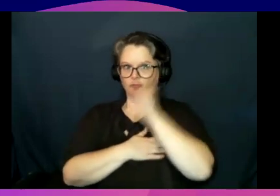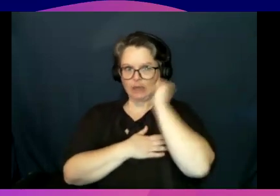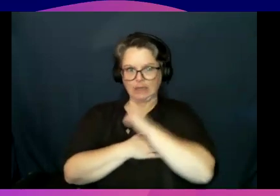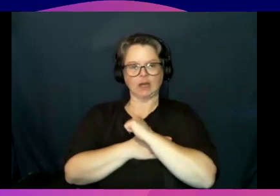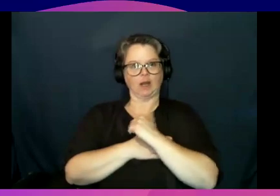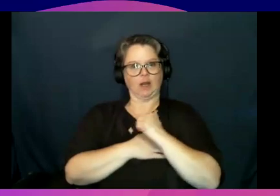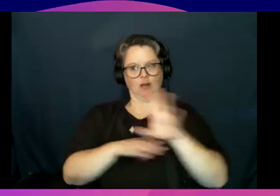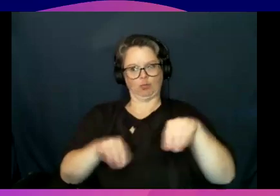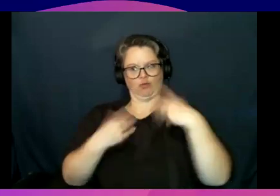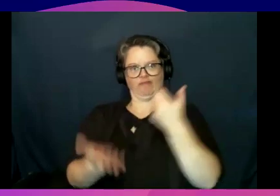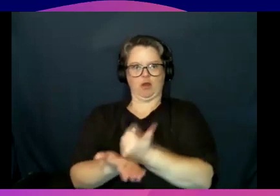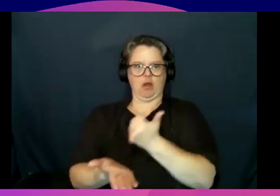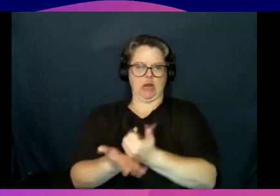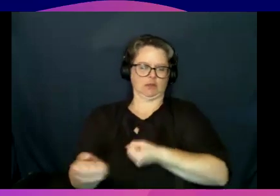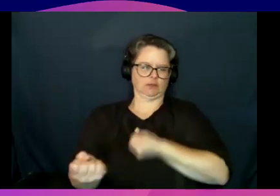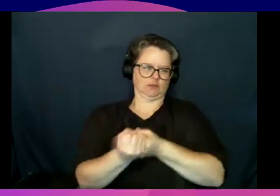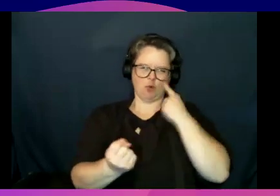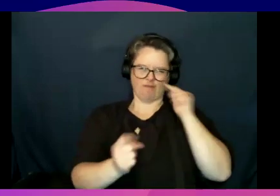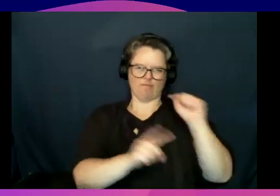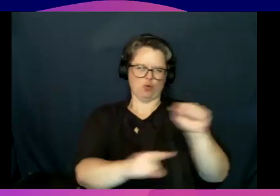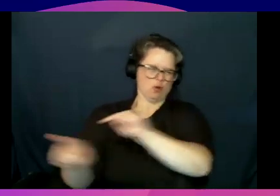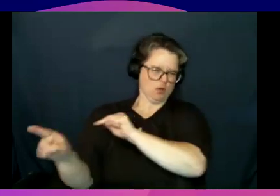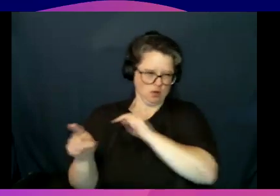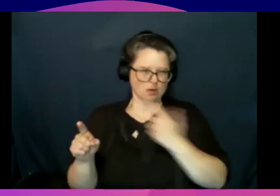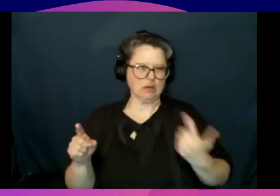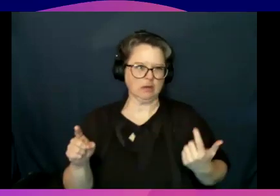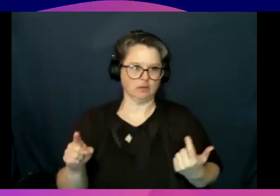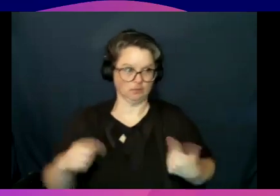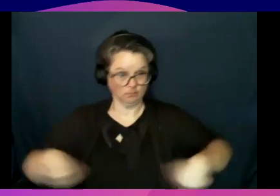I'm going to start again, if that's okay, for Chris and Samantha. So